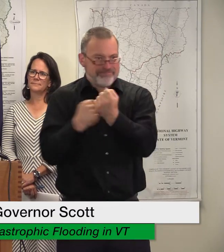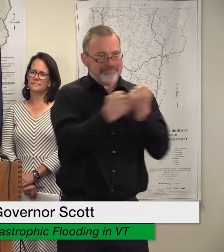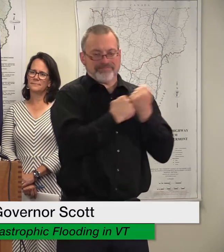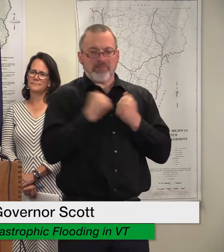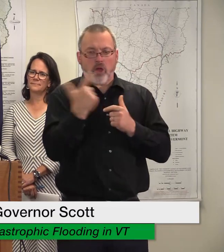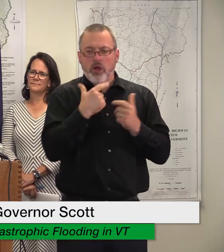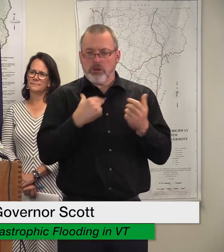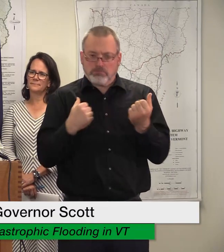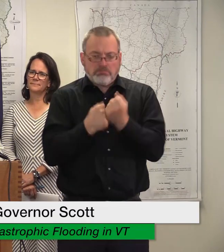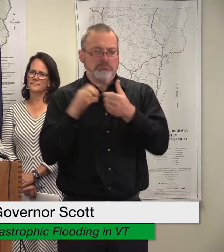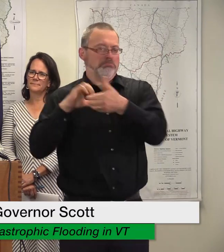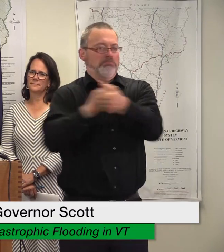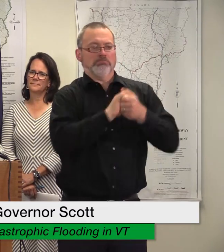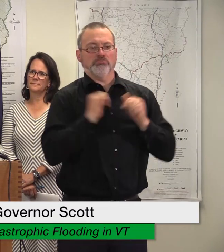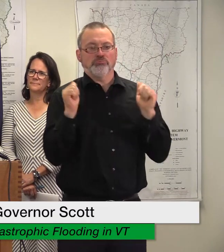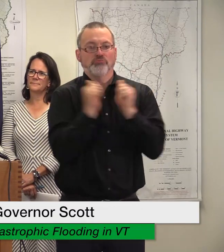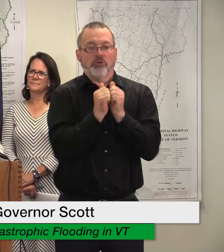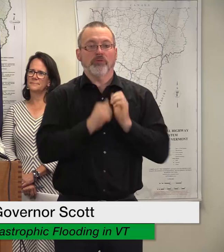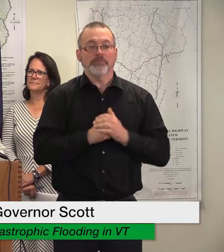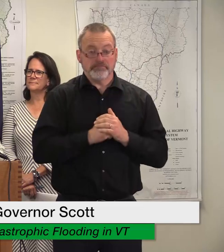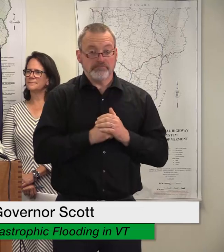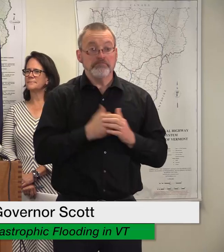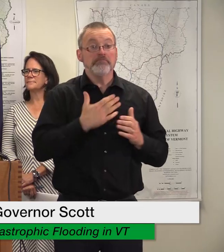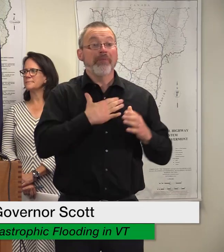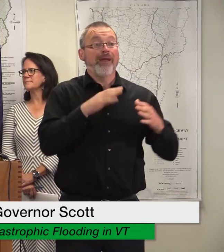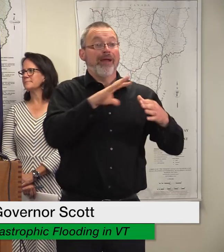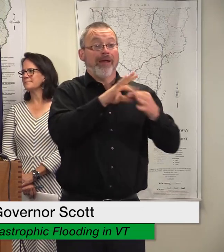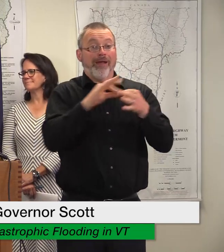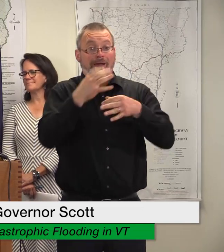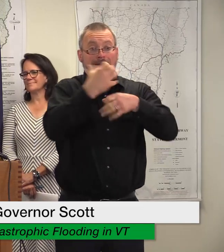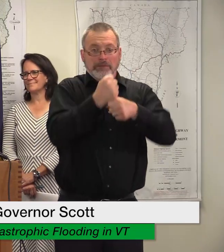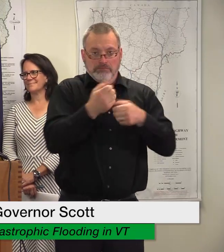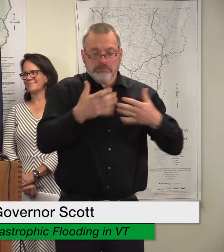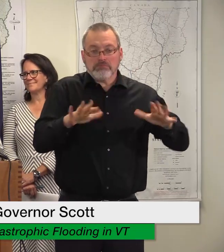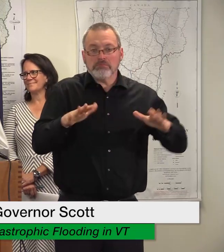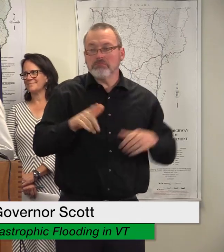that, I'll turn it over to Commissioner Morrison.